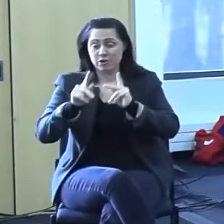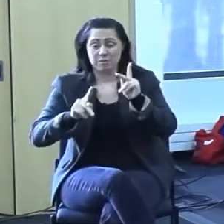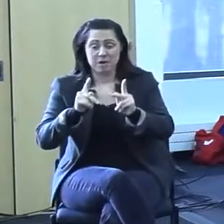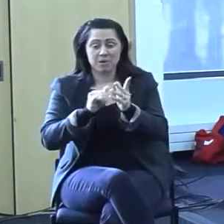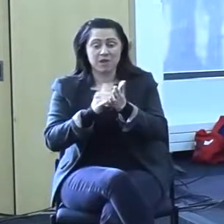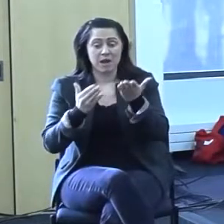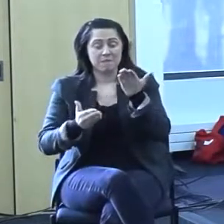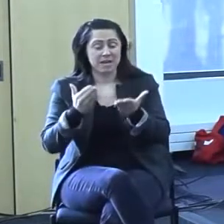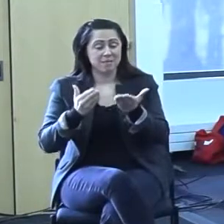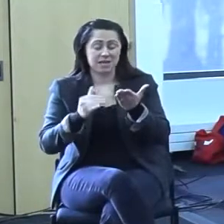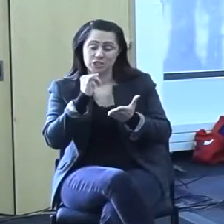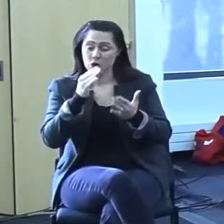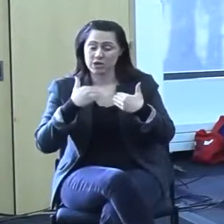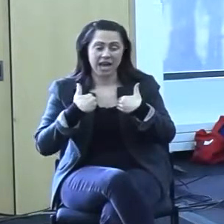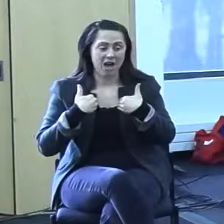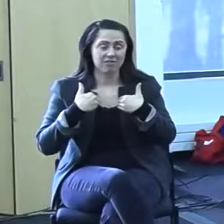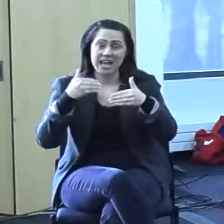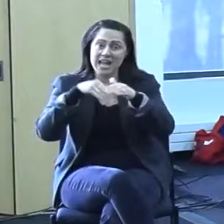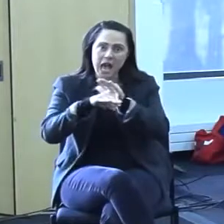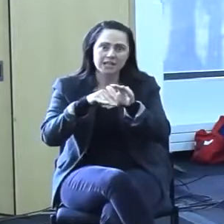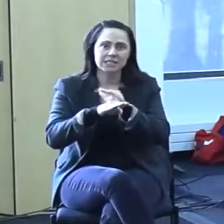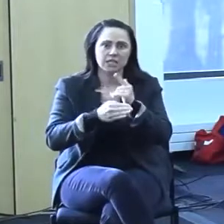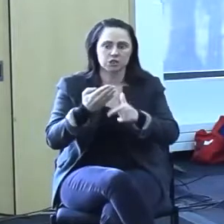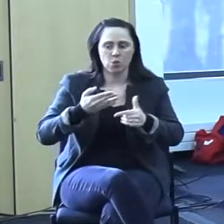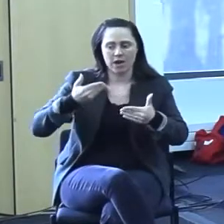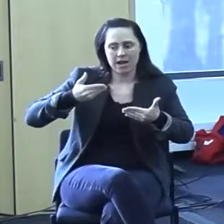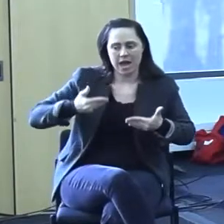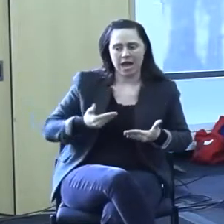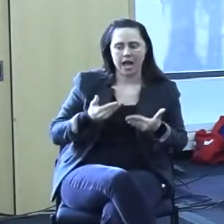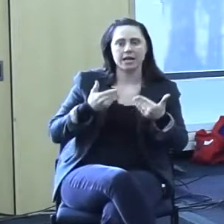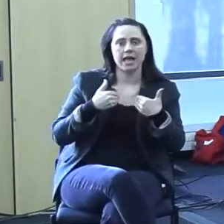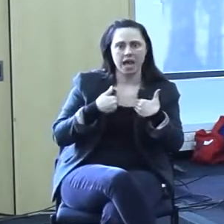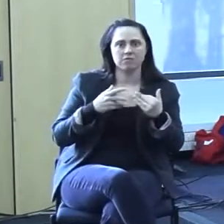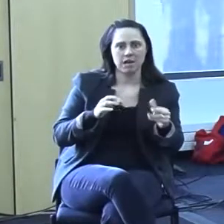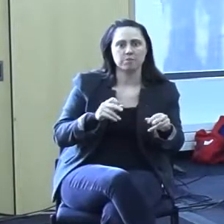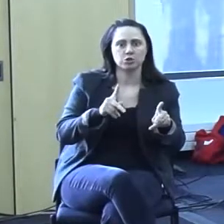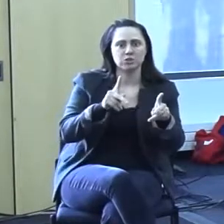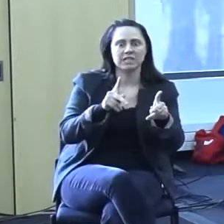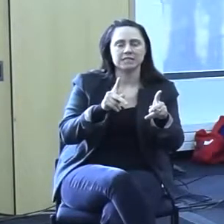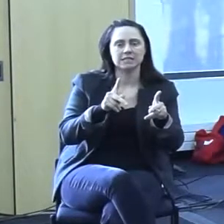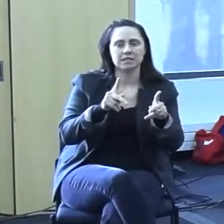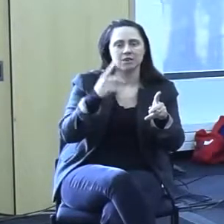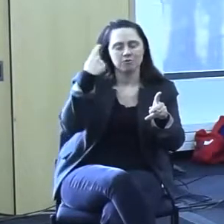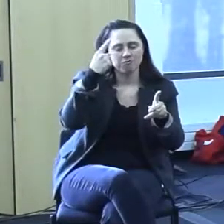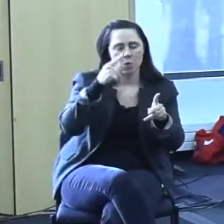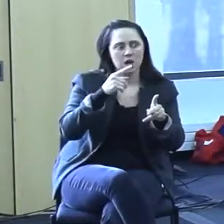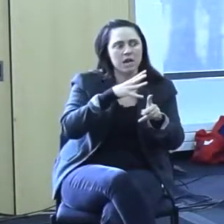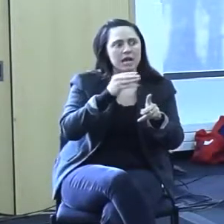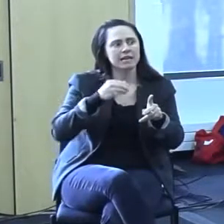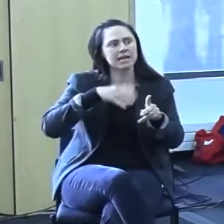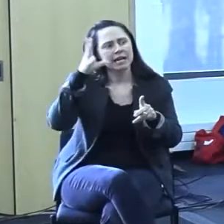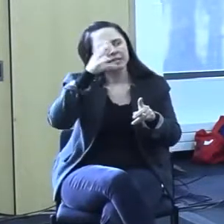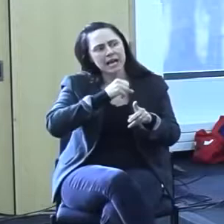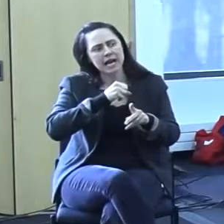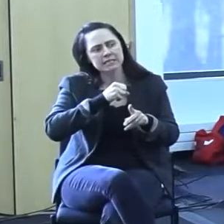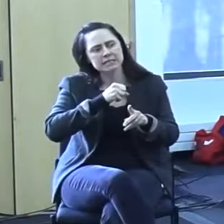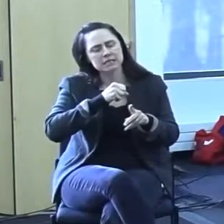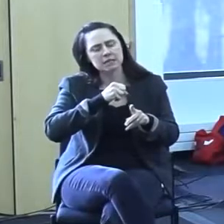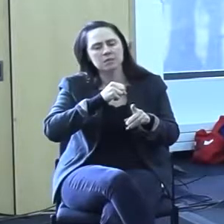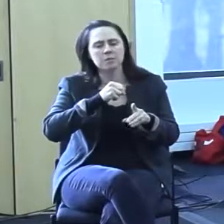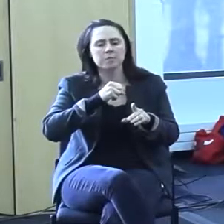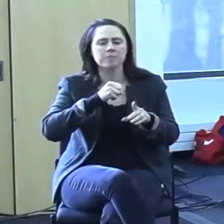who maybe don't have access to what I have as opportunities. And I guess